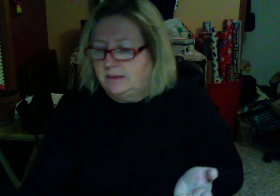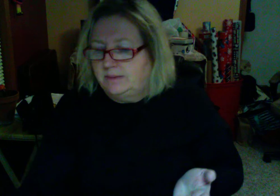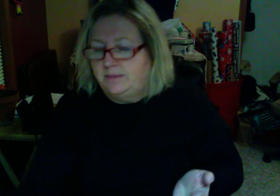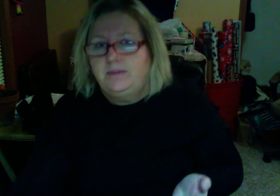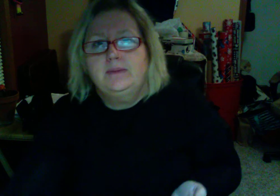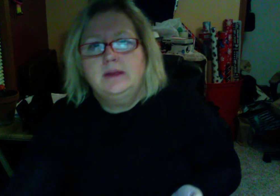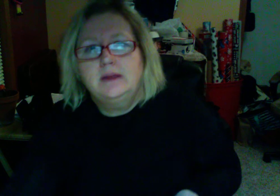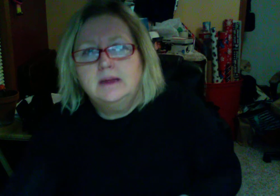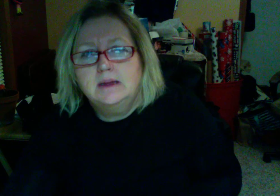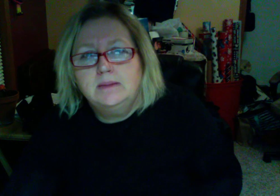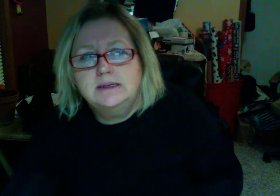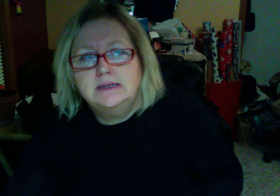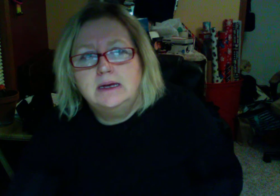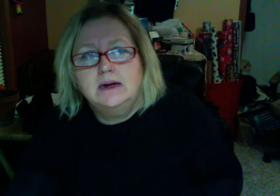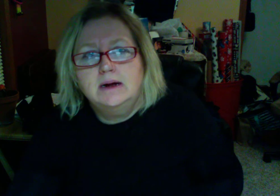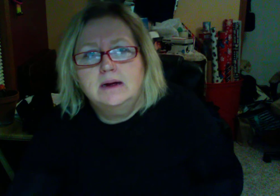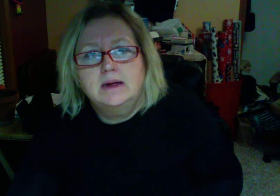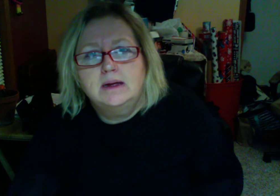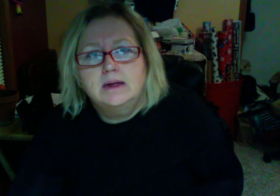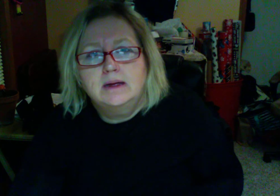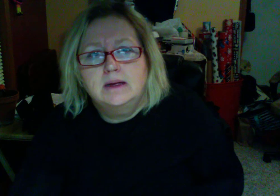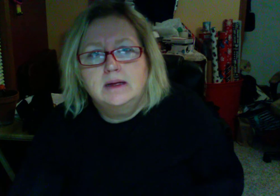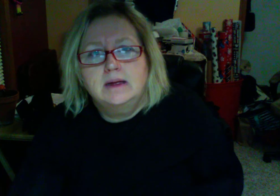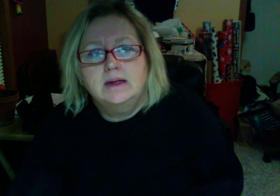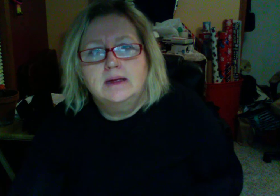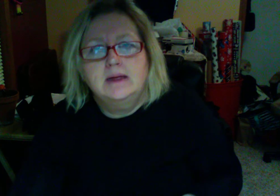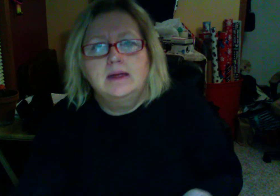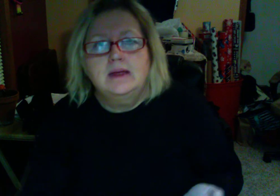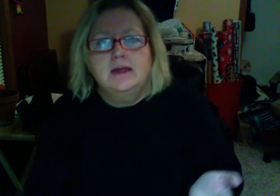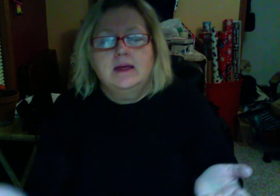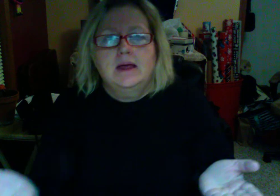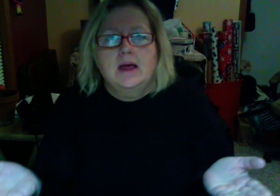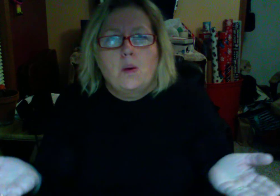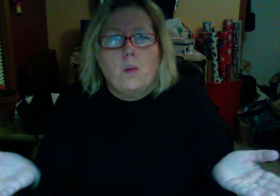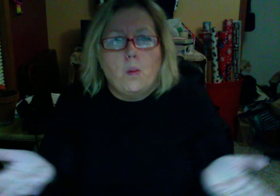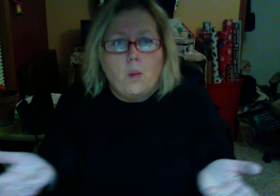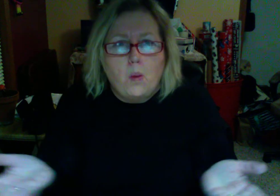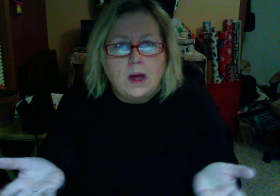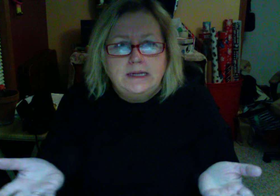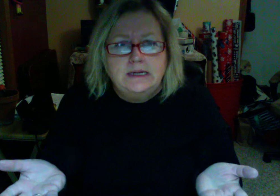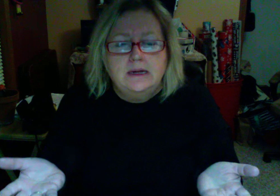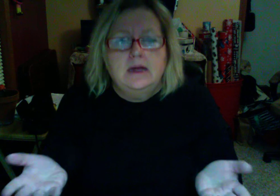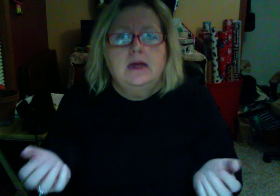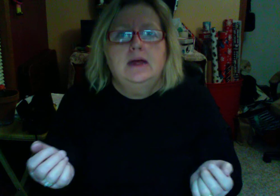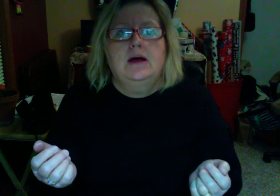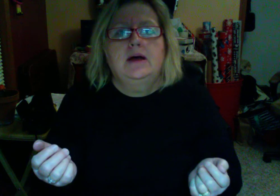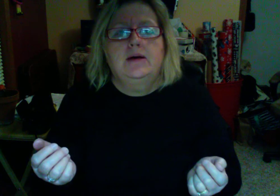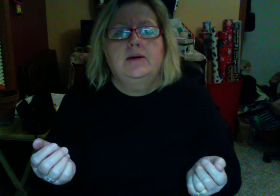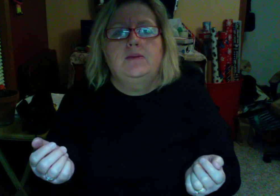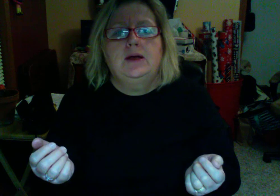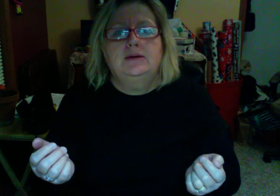Let's see here. what. We also